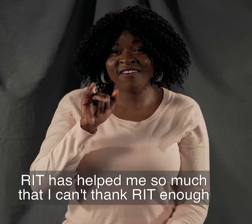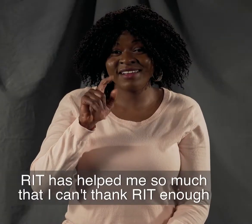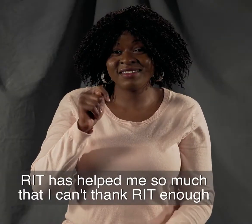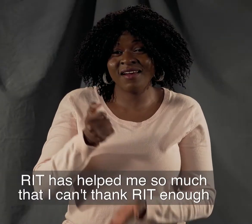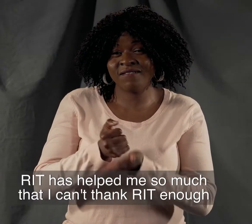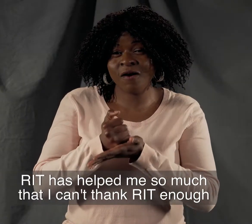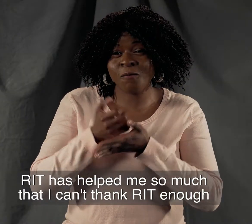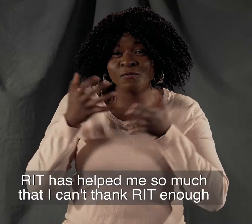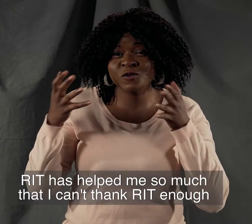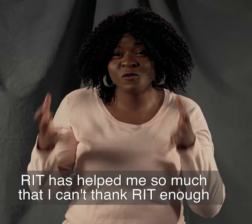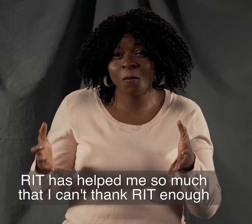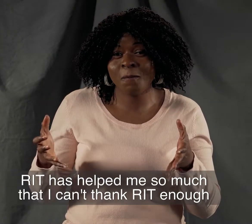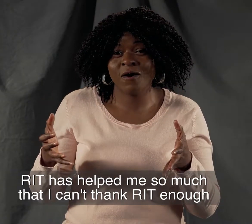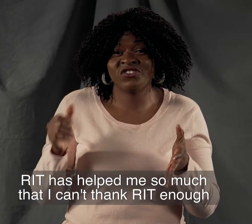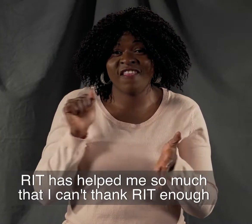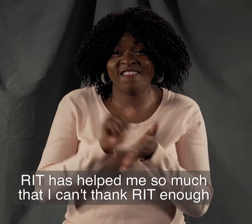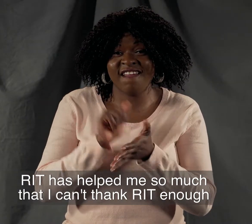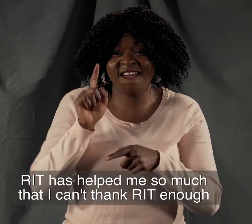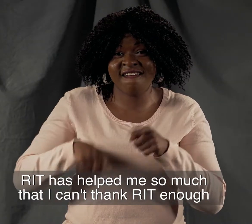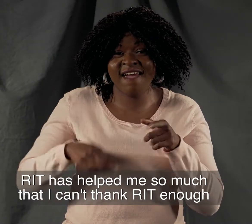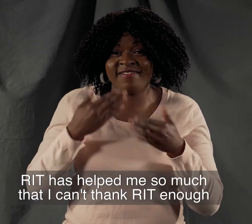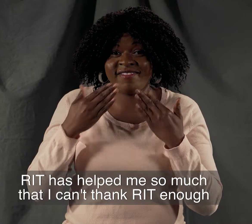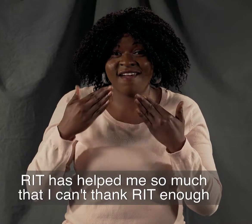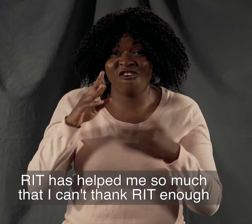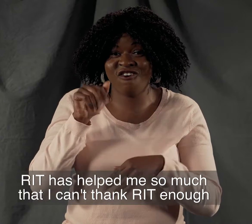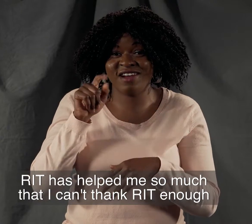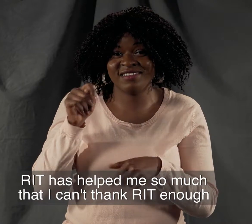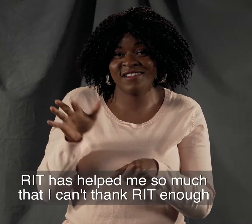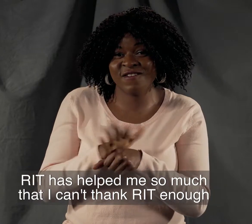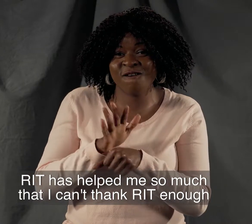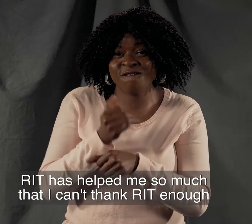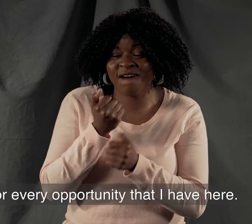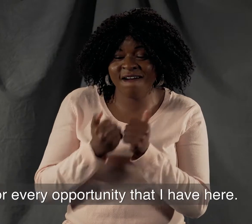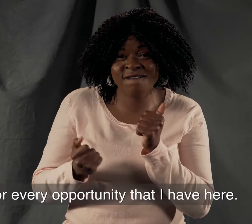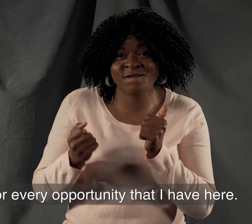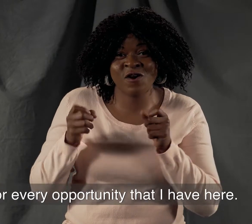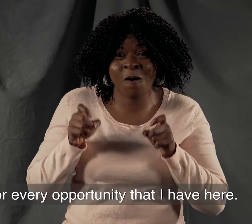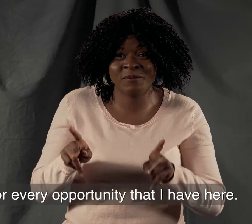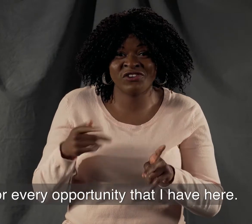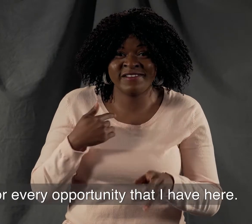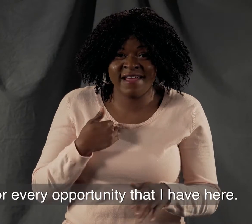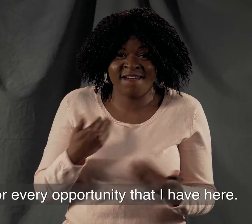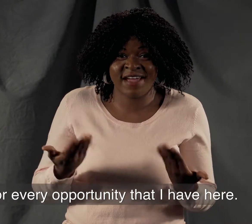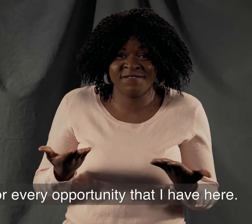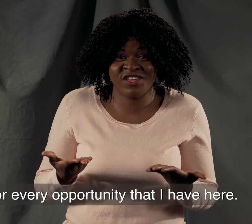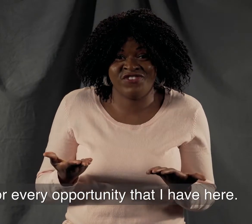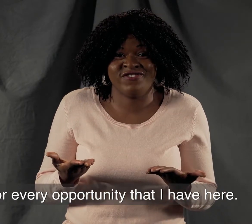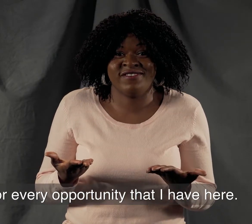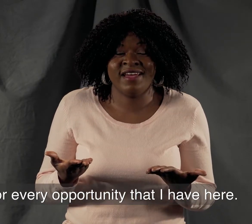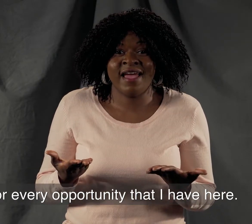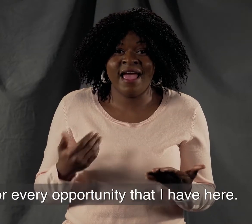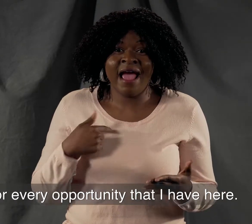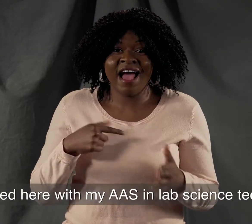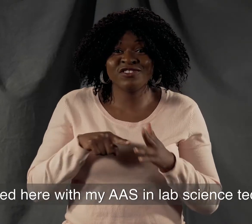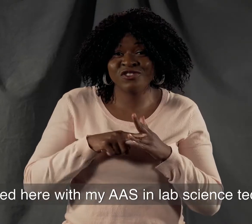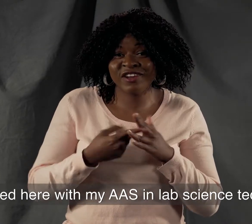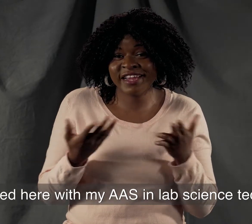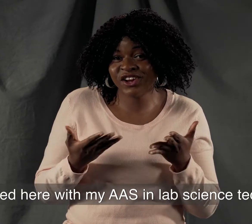RIT have helped me so much that I can't thank RIT enough for every opportunity that I've here. I started